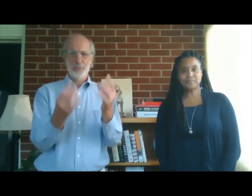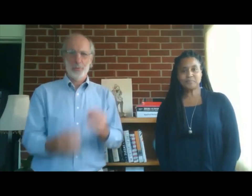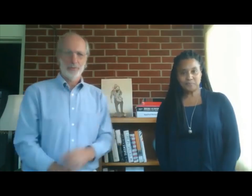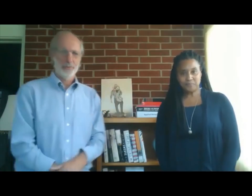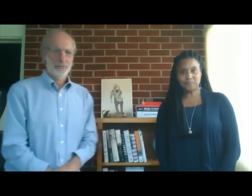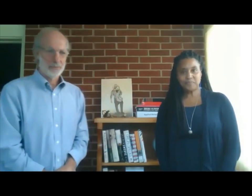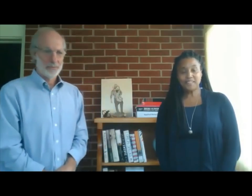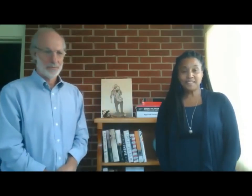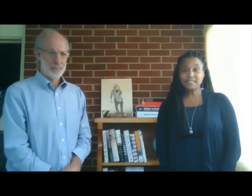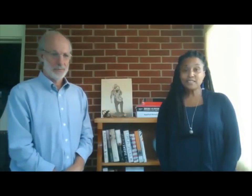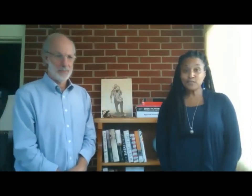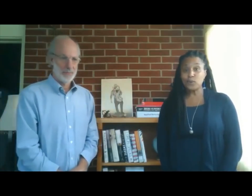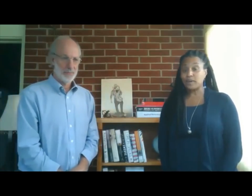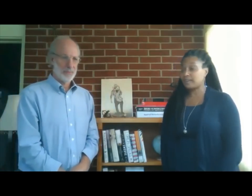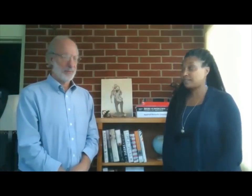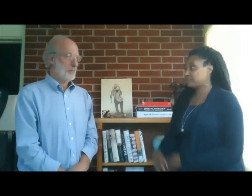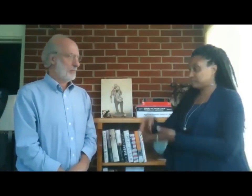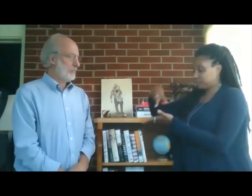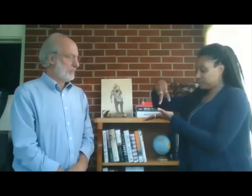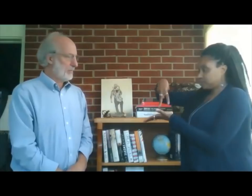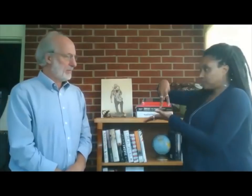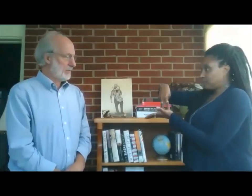Glue. Next is fork.